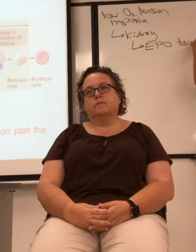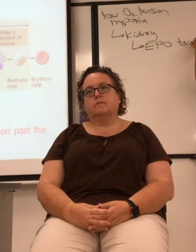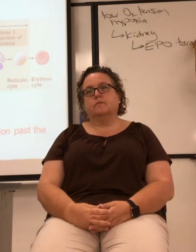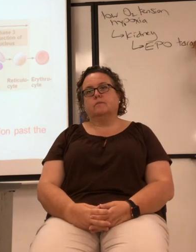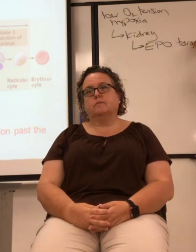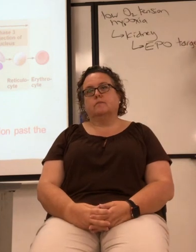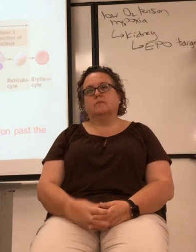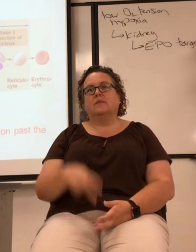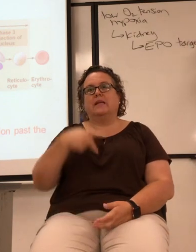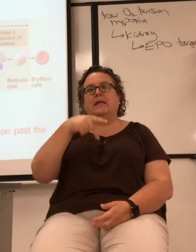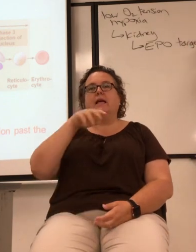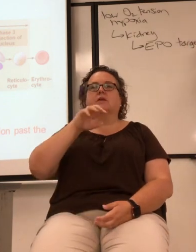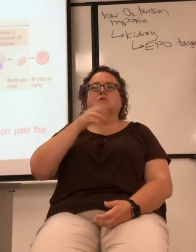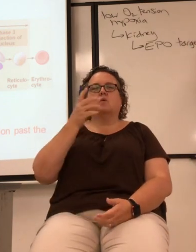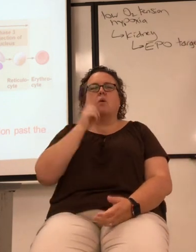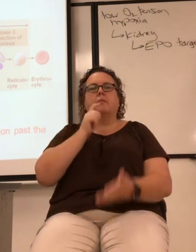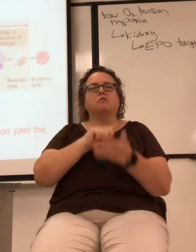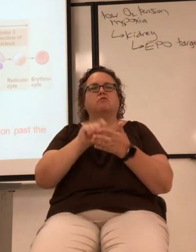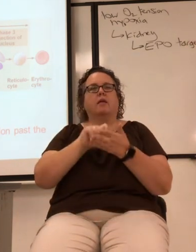EPO targets